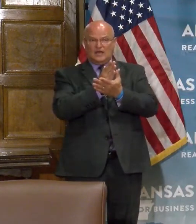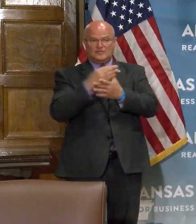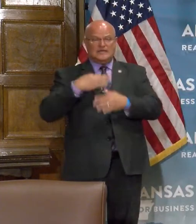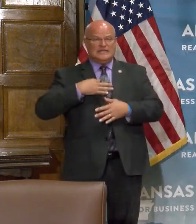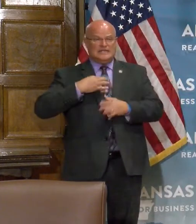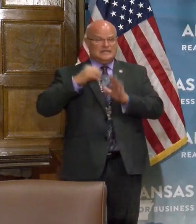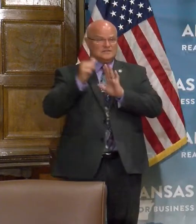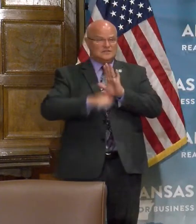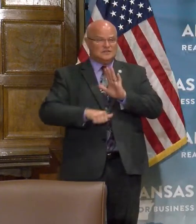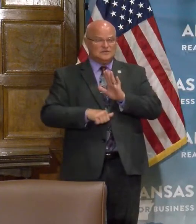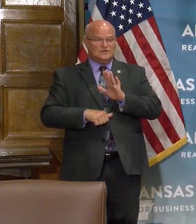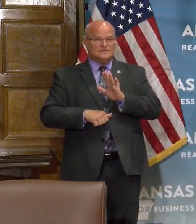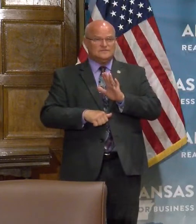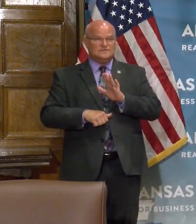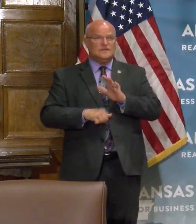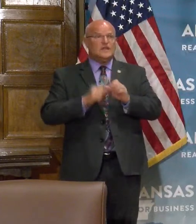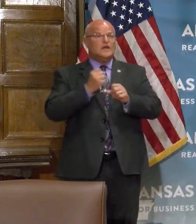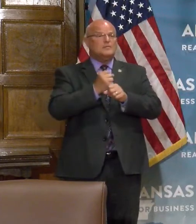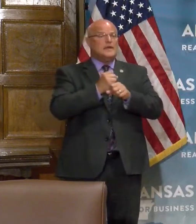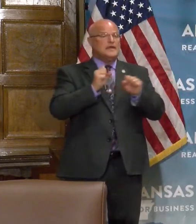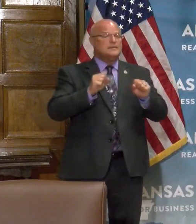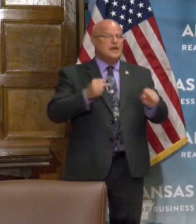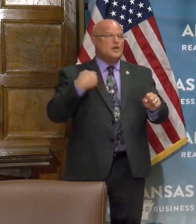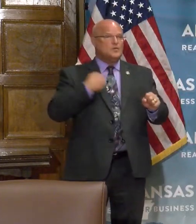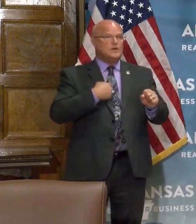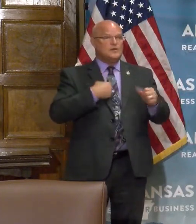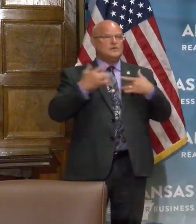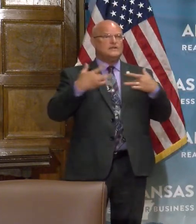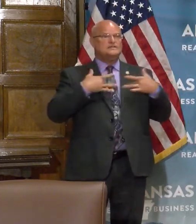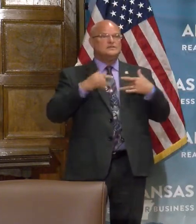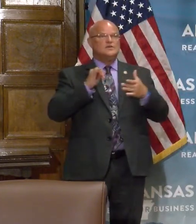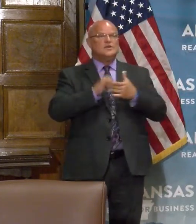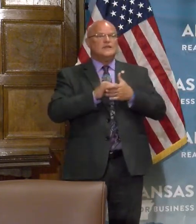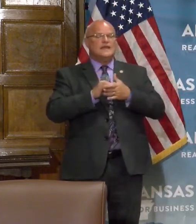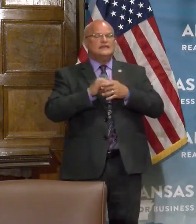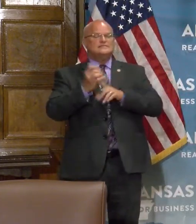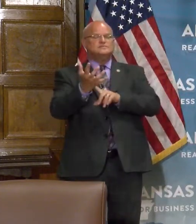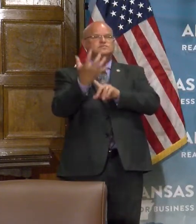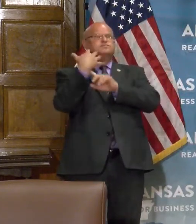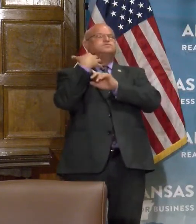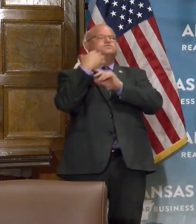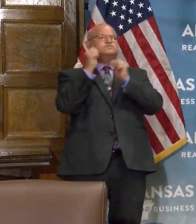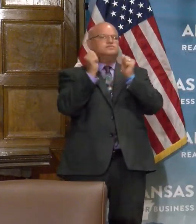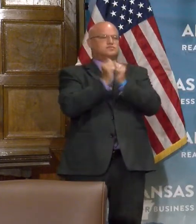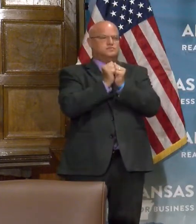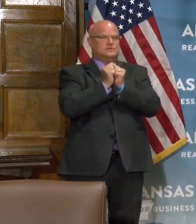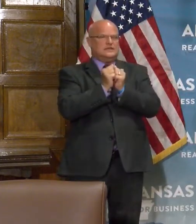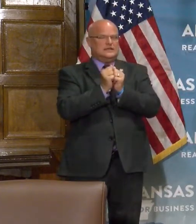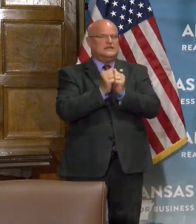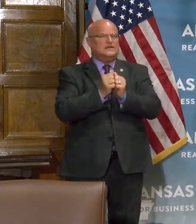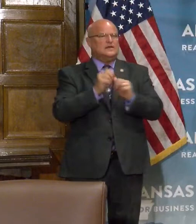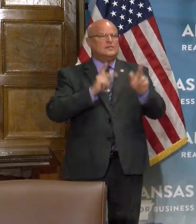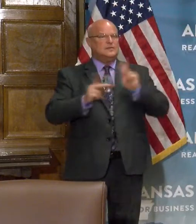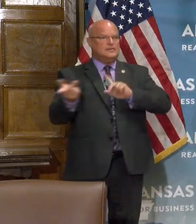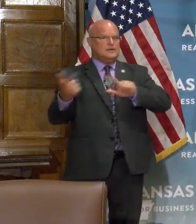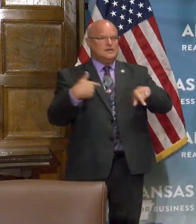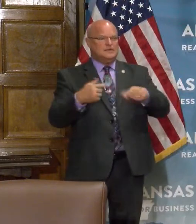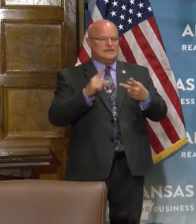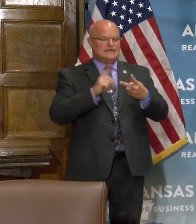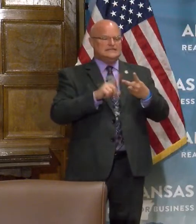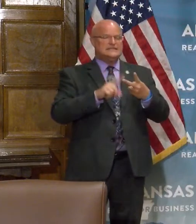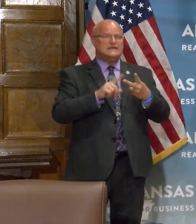elective procedures. One was to create capacity because we were concerned that we would be overwhelmed. And then the second was the safety